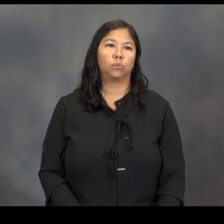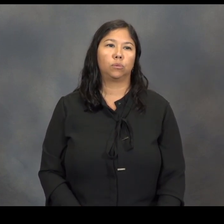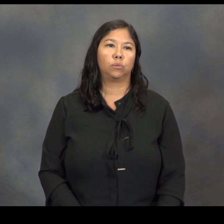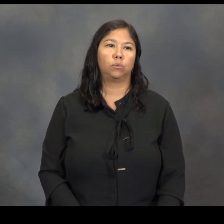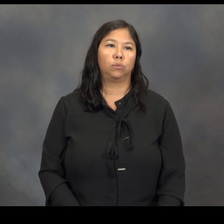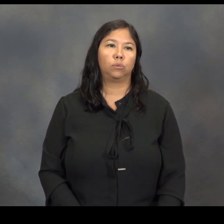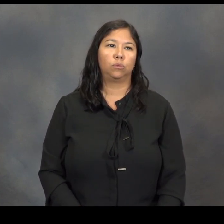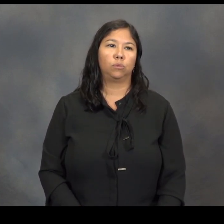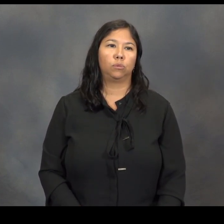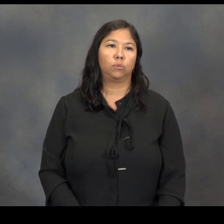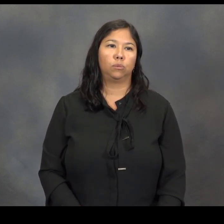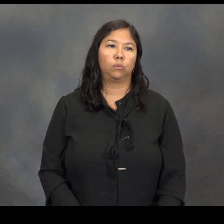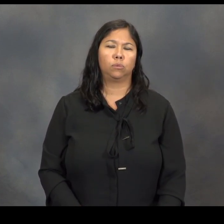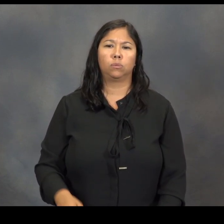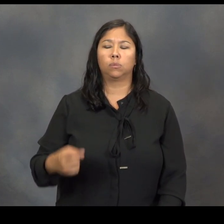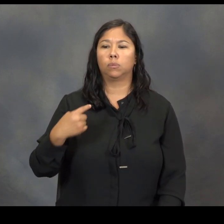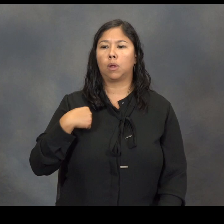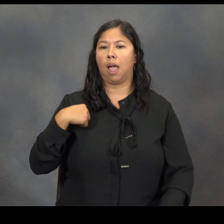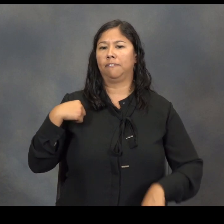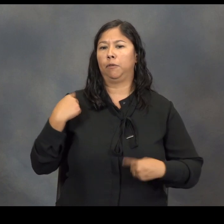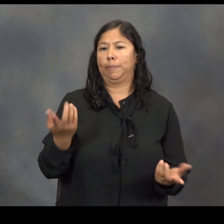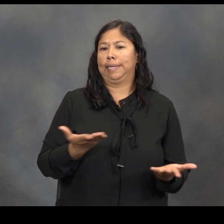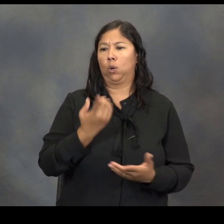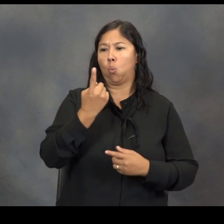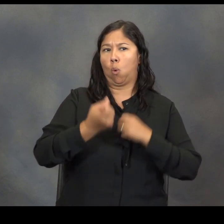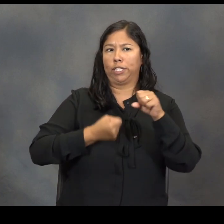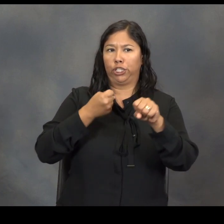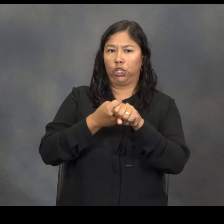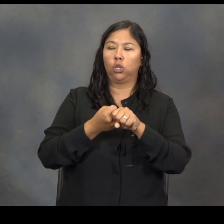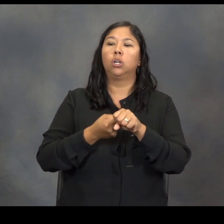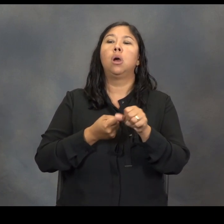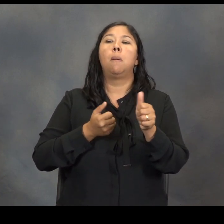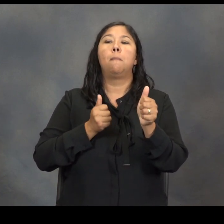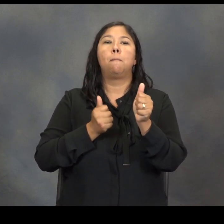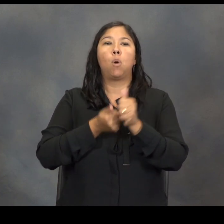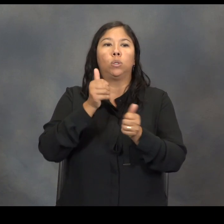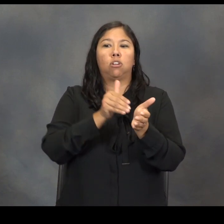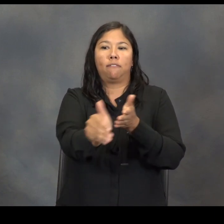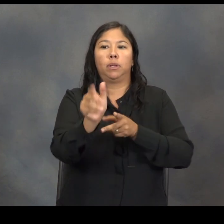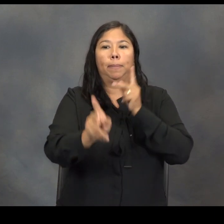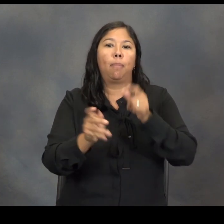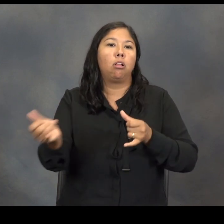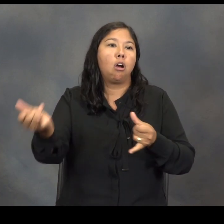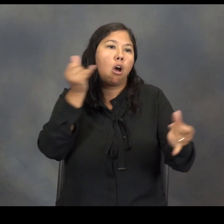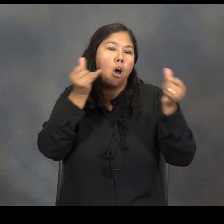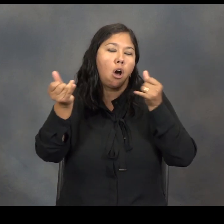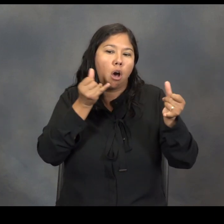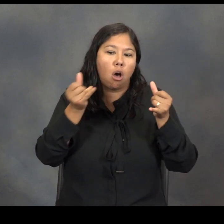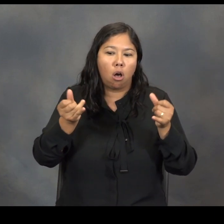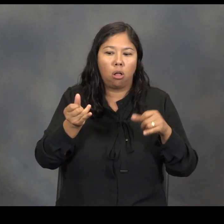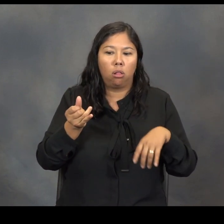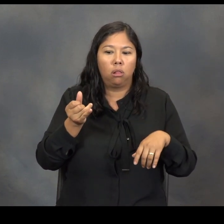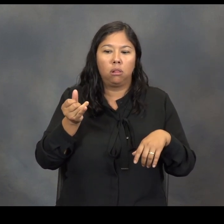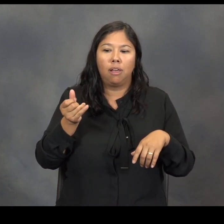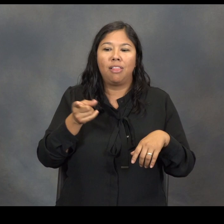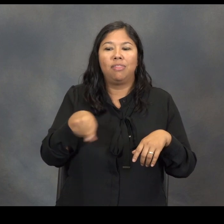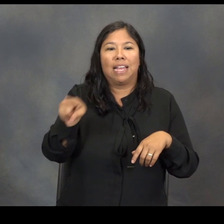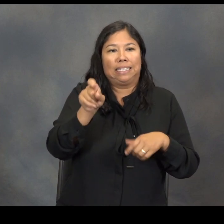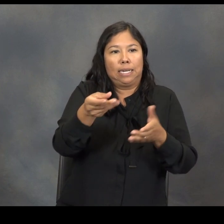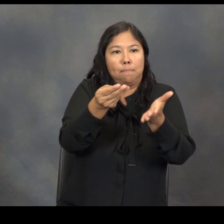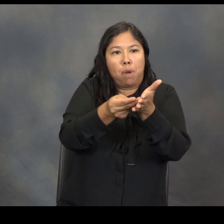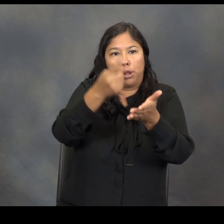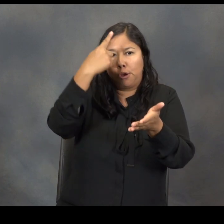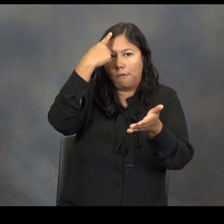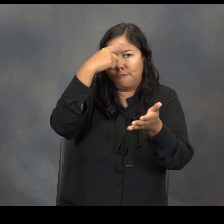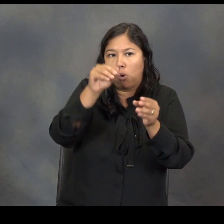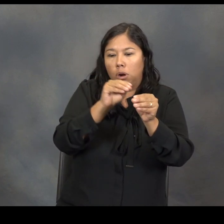In about the year that I've been here, one of the calls I get most often are, do you just have money for repairs? Because folks